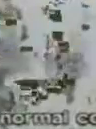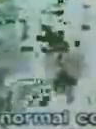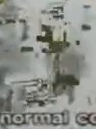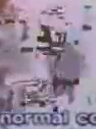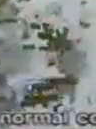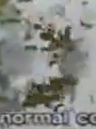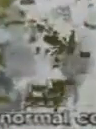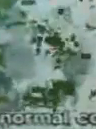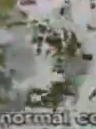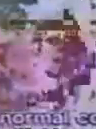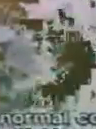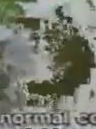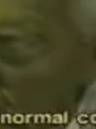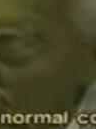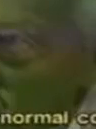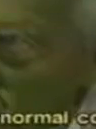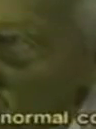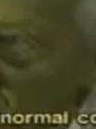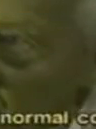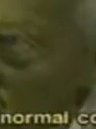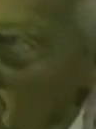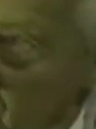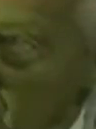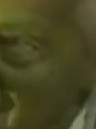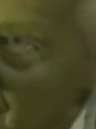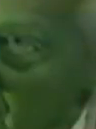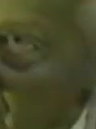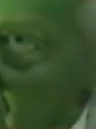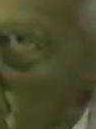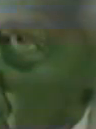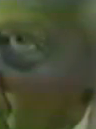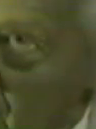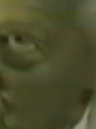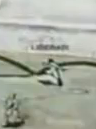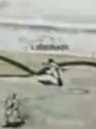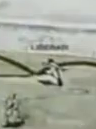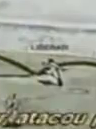The match began normally with both teams battling for possession.